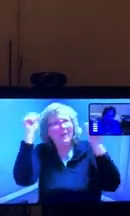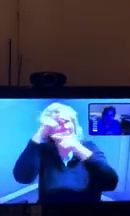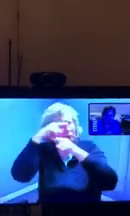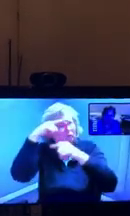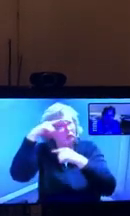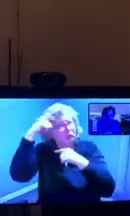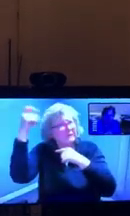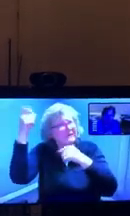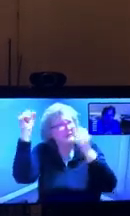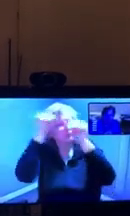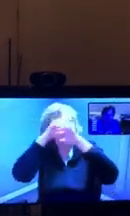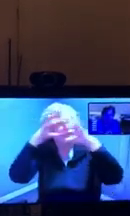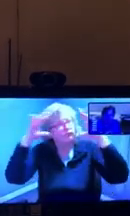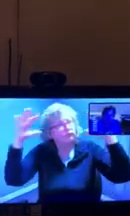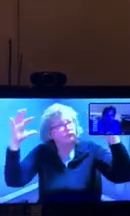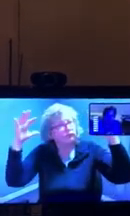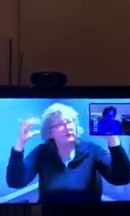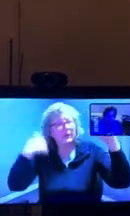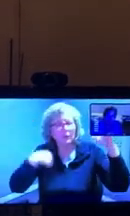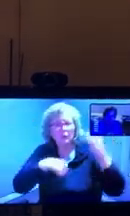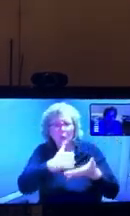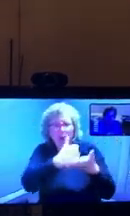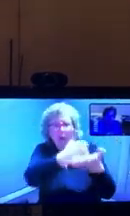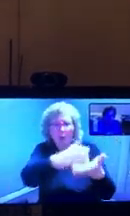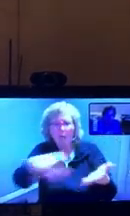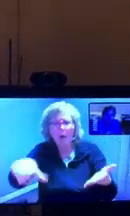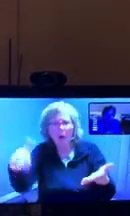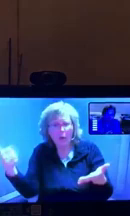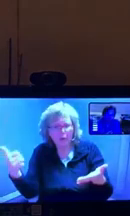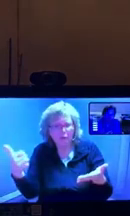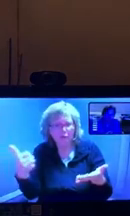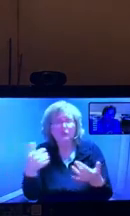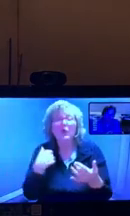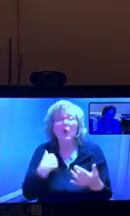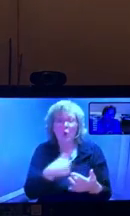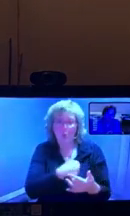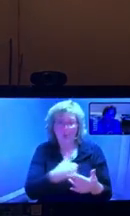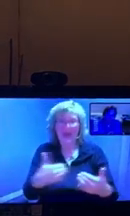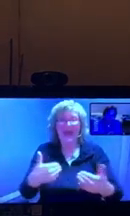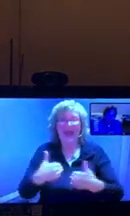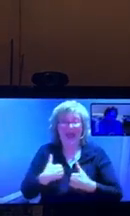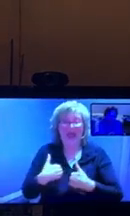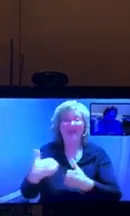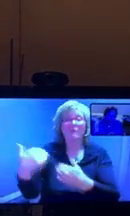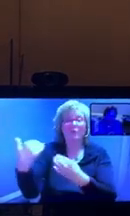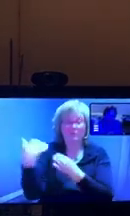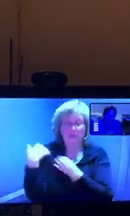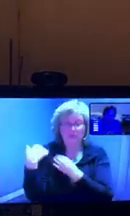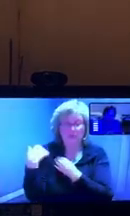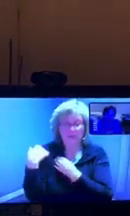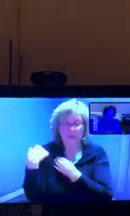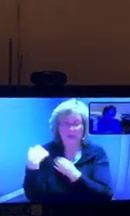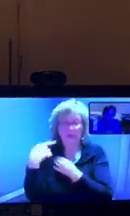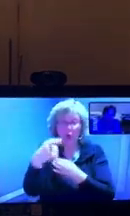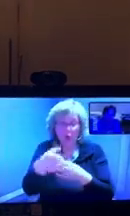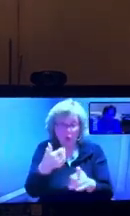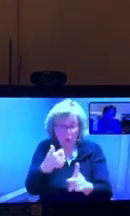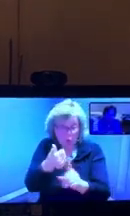believe we're in a time right now where we have a responsibility, those that have been blessed, to bless others, to reach out and to help people have